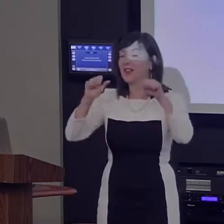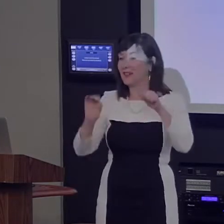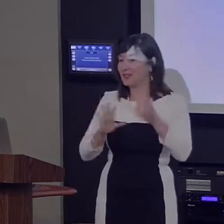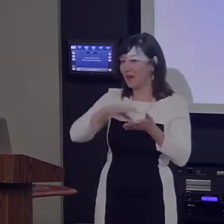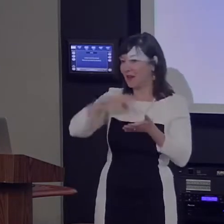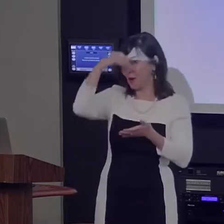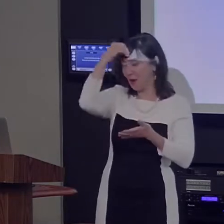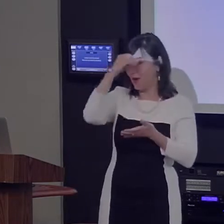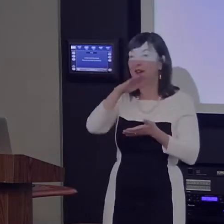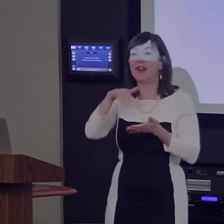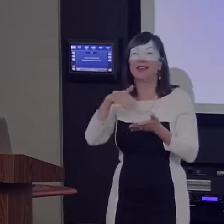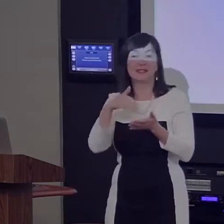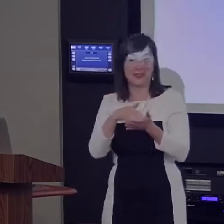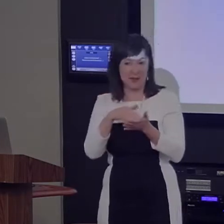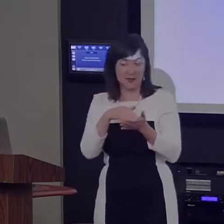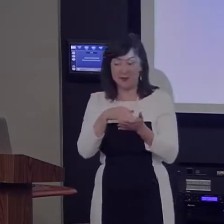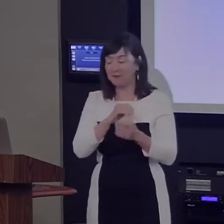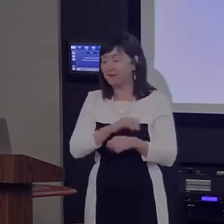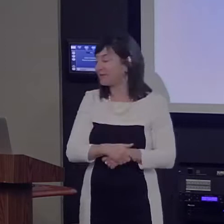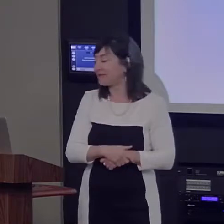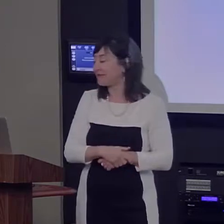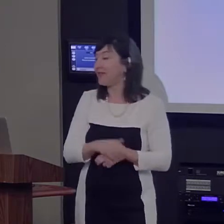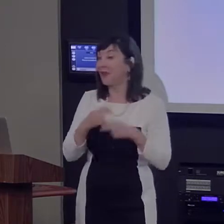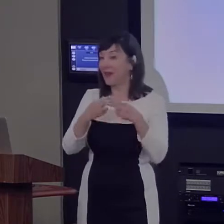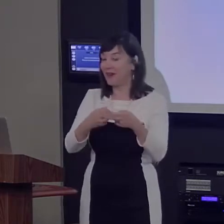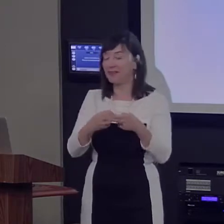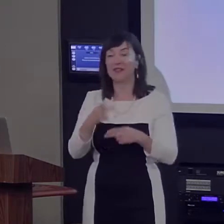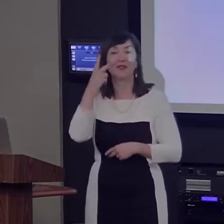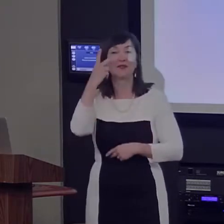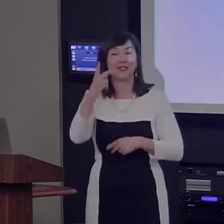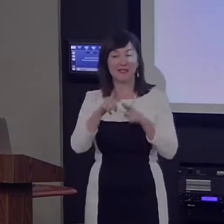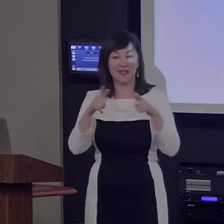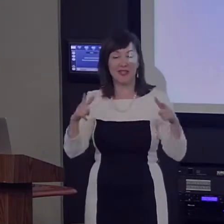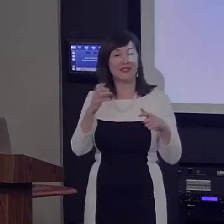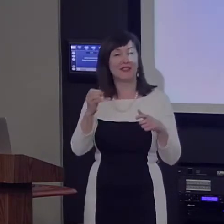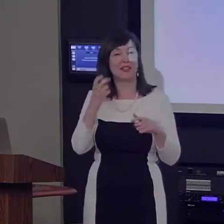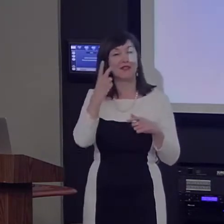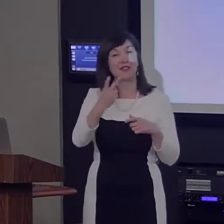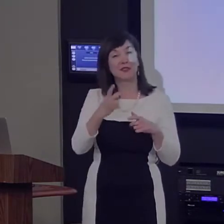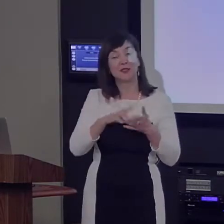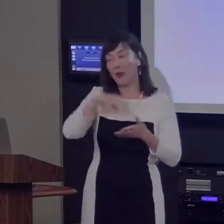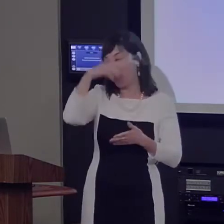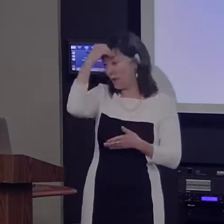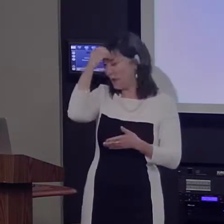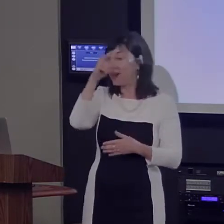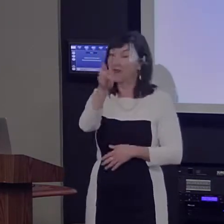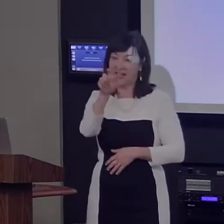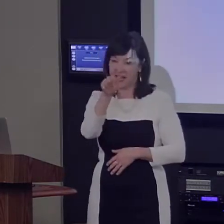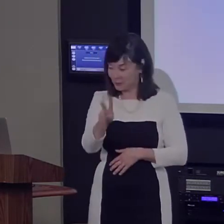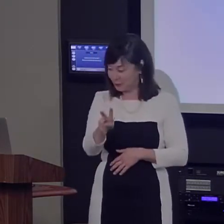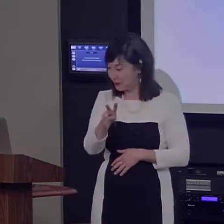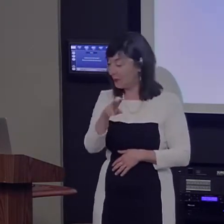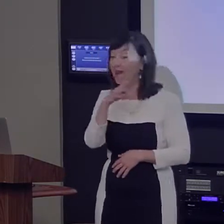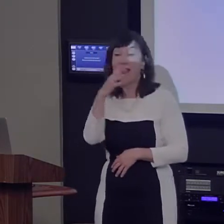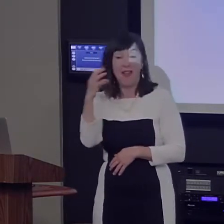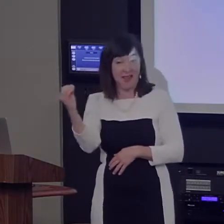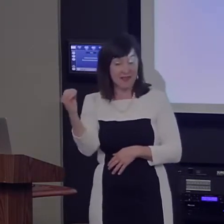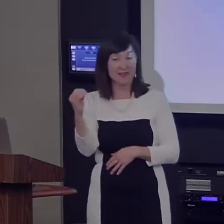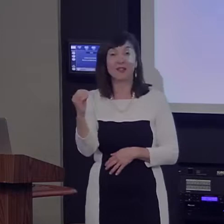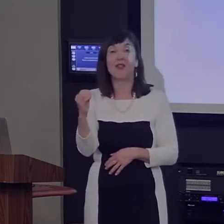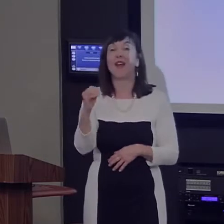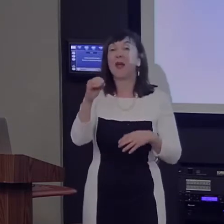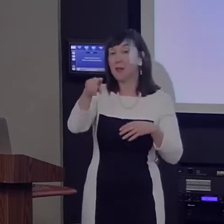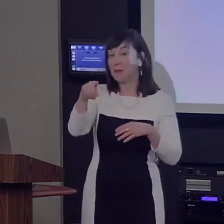co-PI and Science Director for the NSF Science of Learning Center Visual Language, Visual Learning,